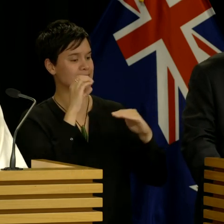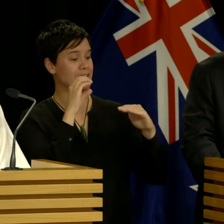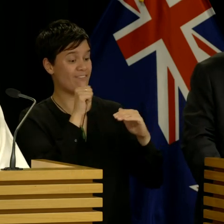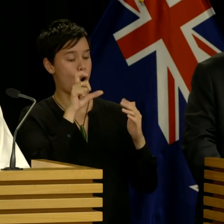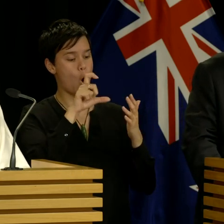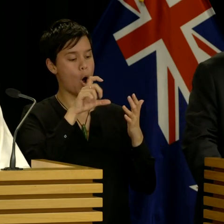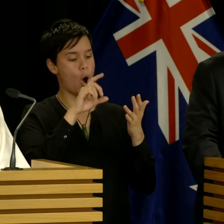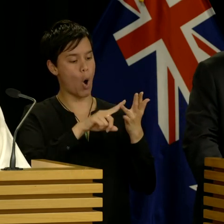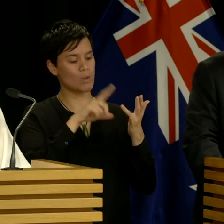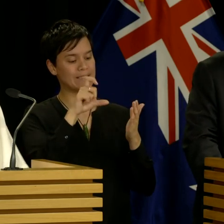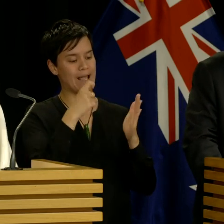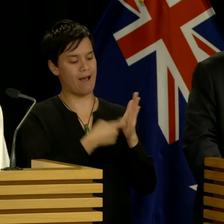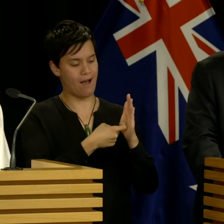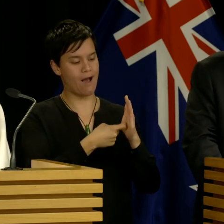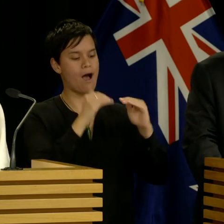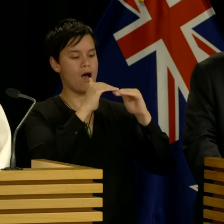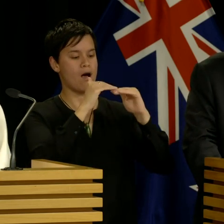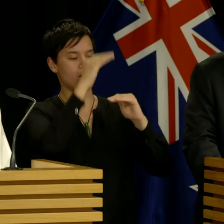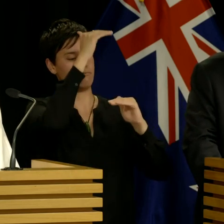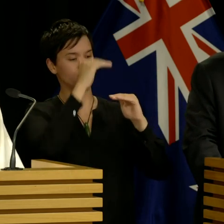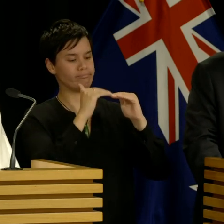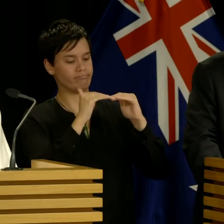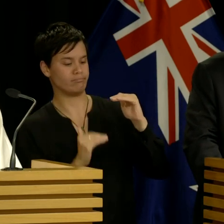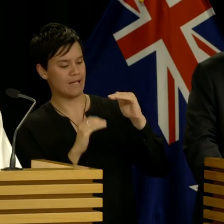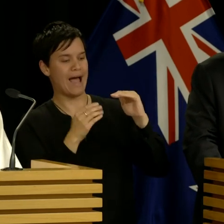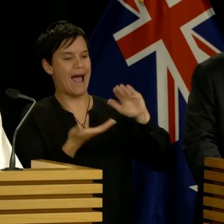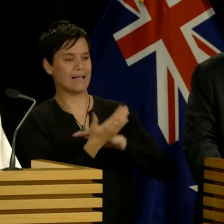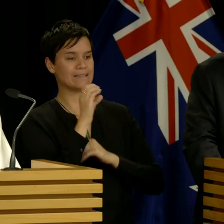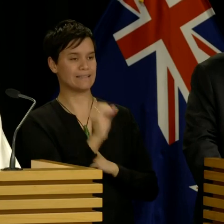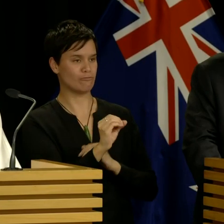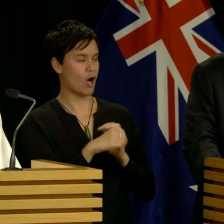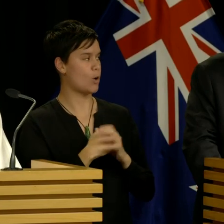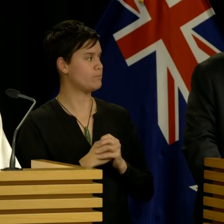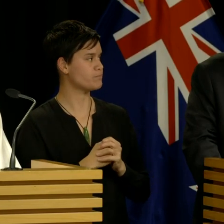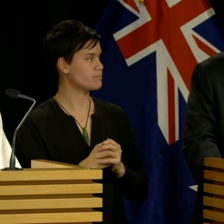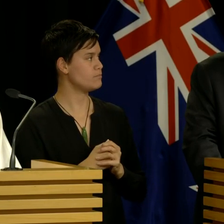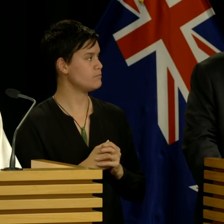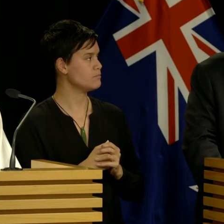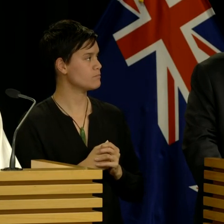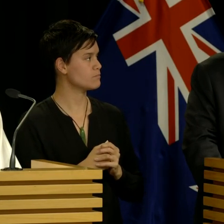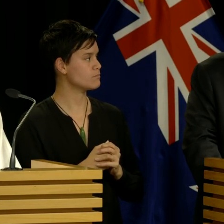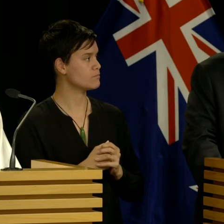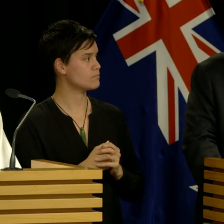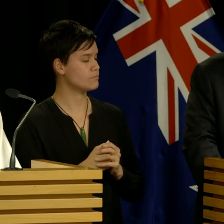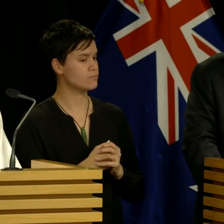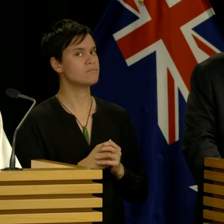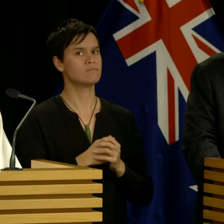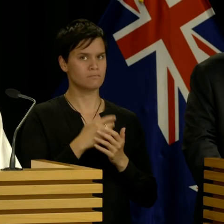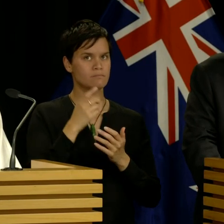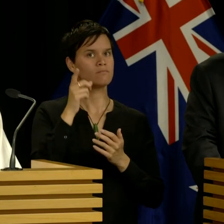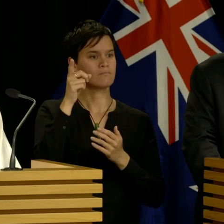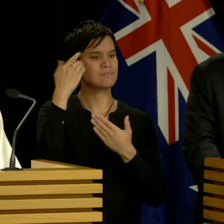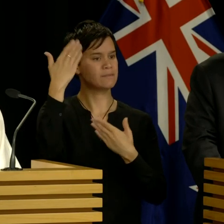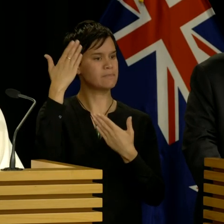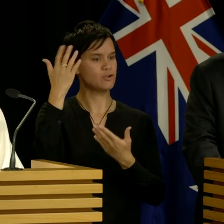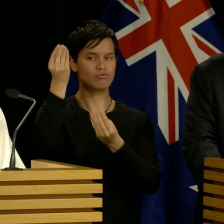Governor about the speech that he's going to give. That was more of the nature of him advising me what was in it. He's obviously entitled to